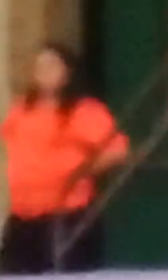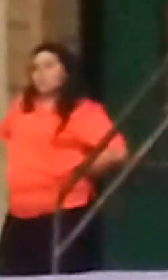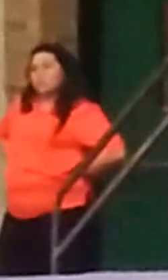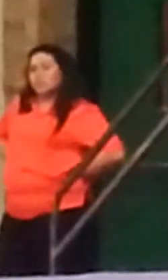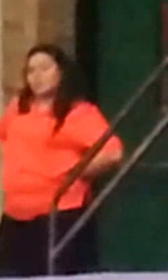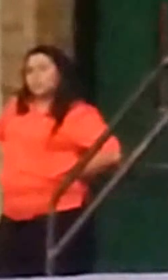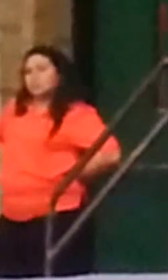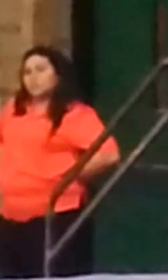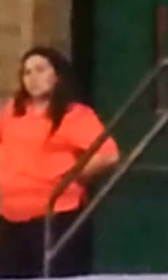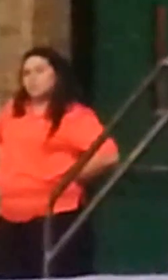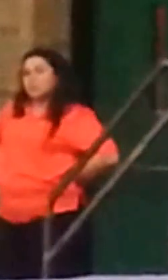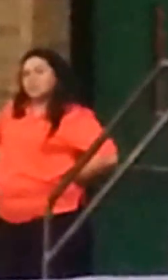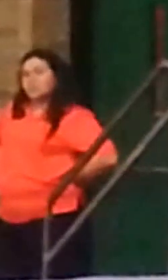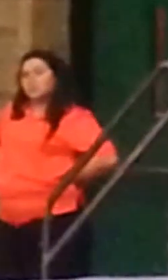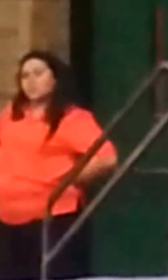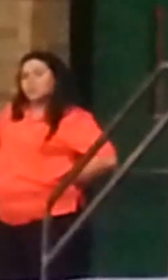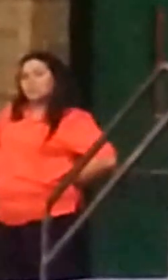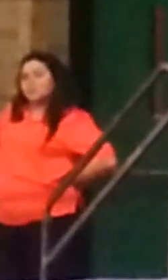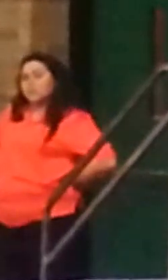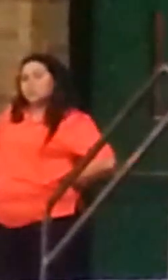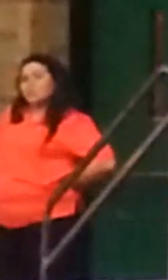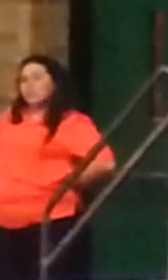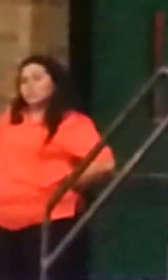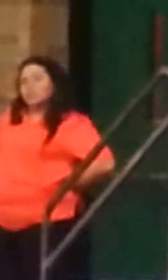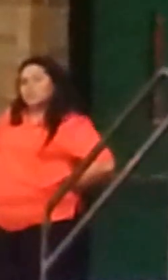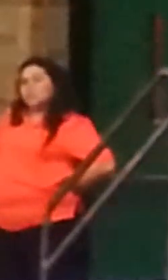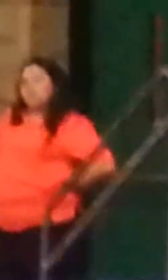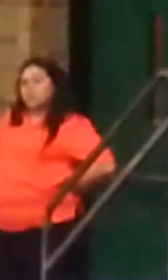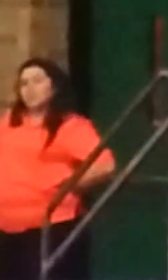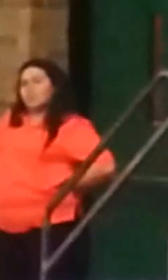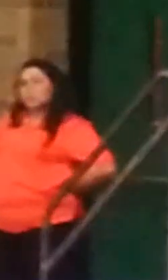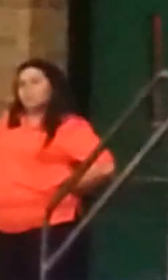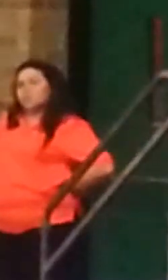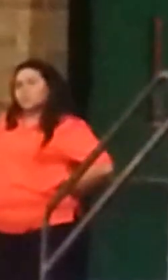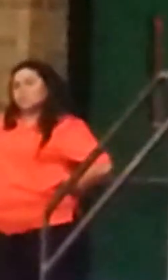ocean. But that doesn't mean